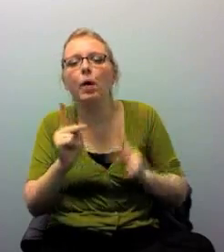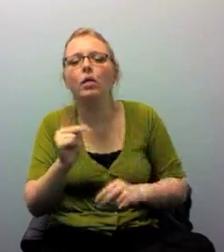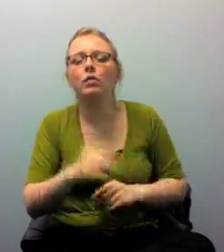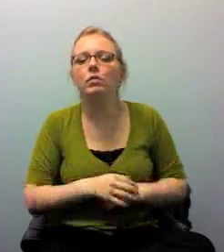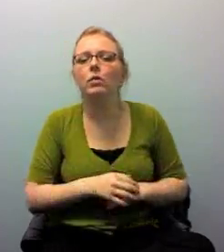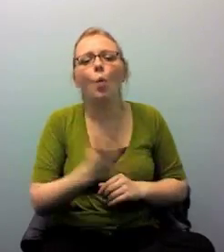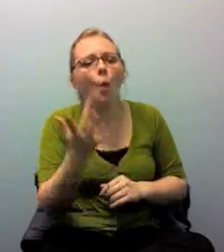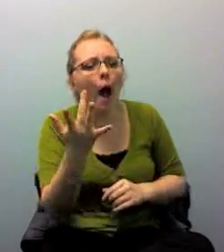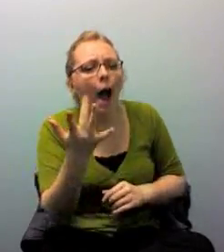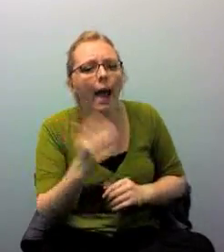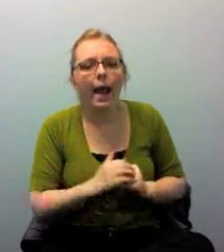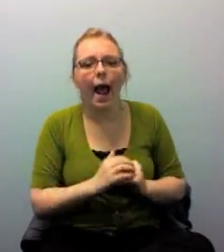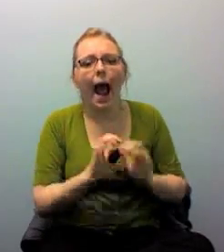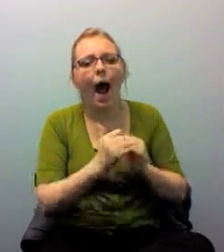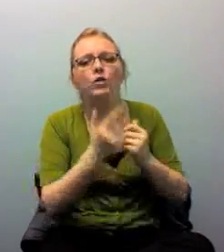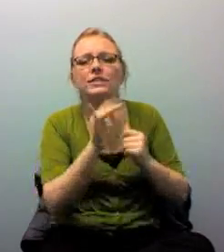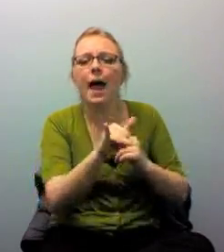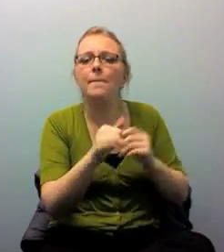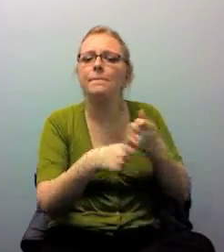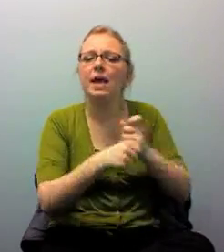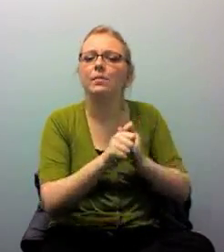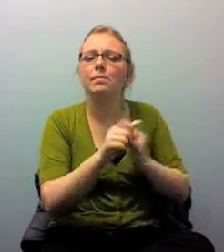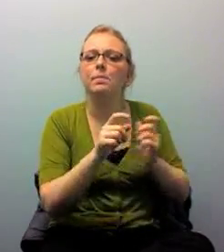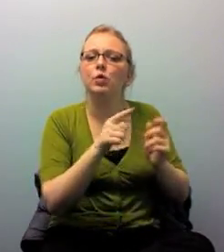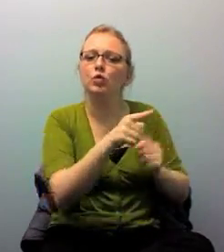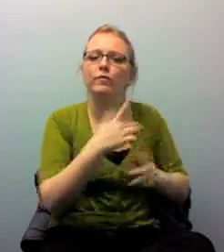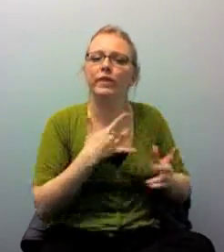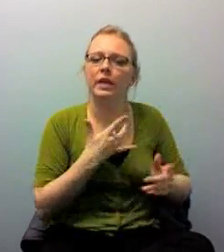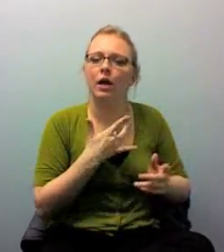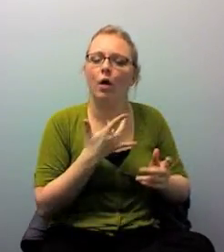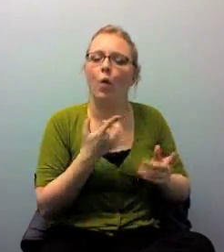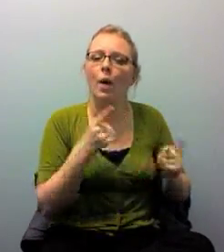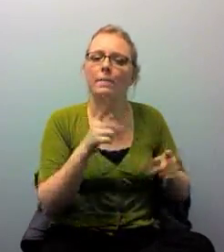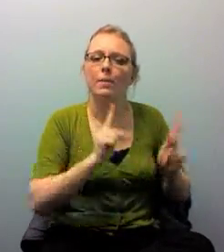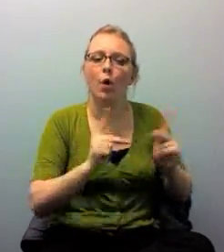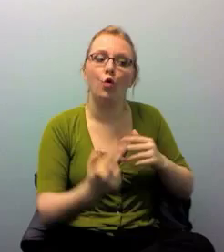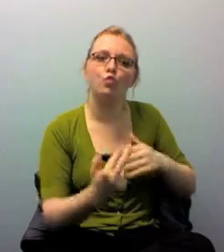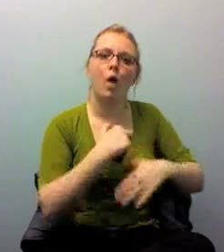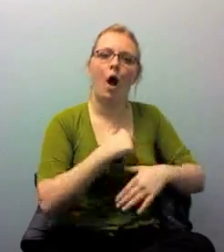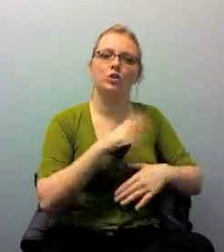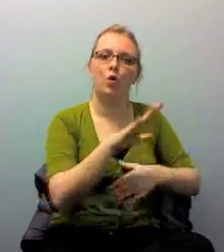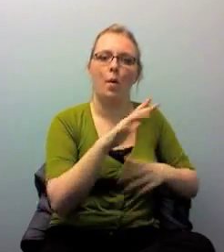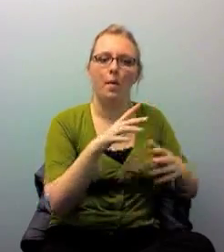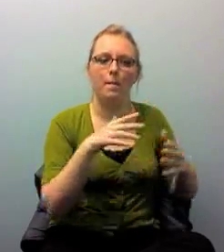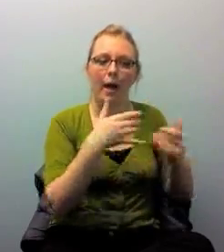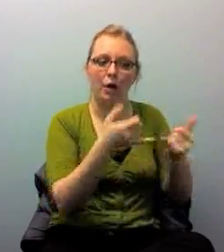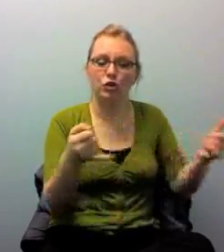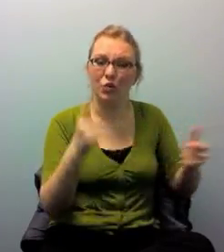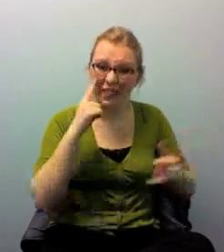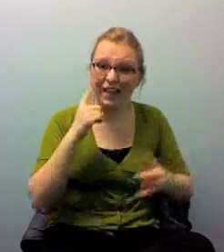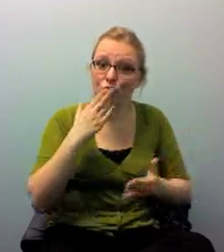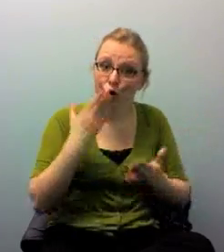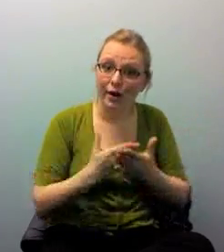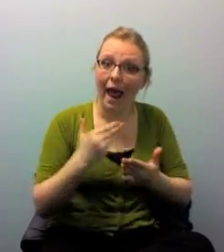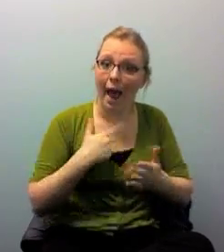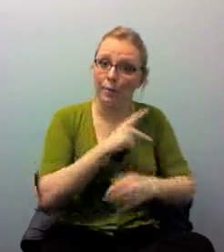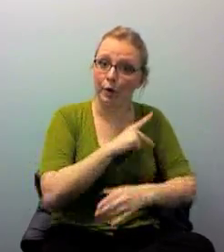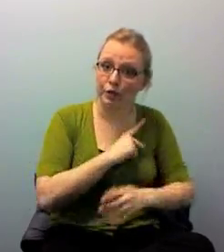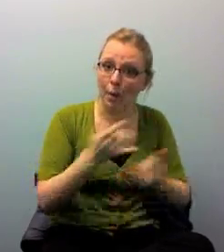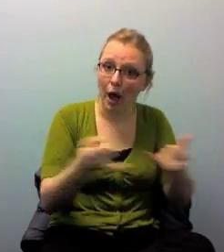feel when people cross your personal boundaries? And do you think it's a good idea to have personal boundaries and to know what your personal